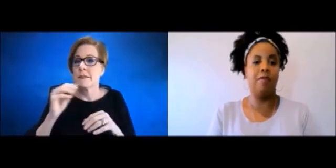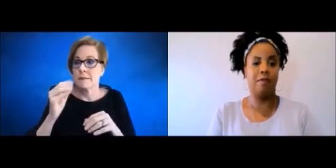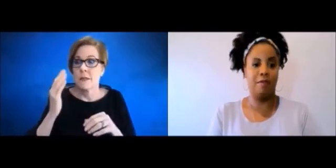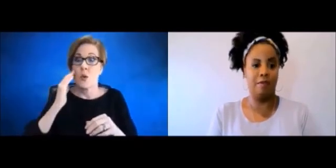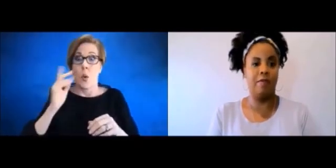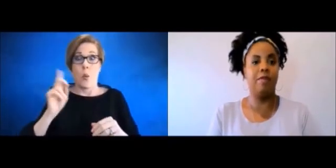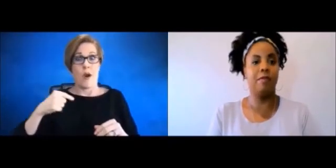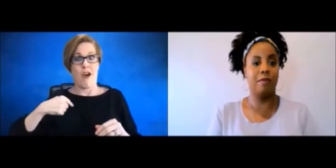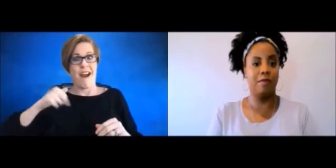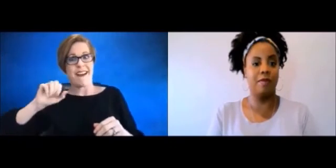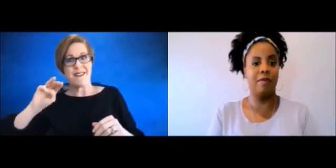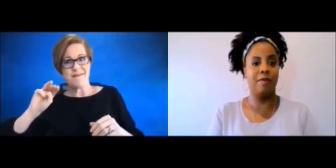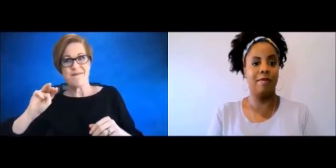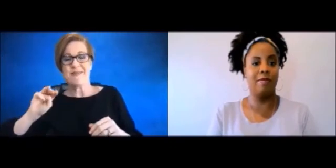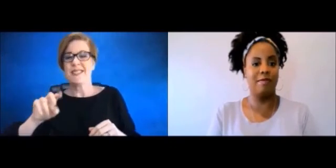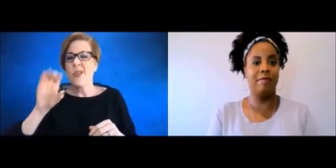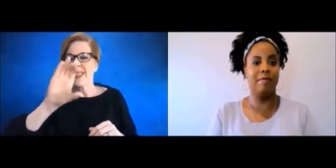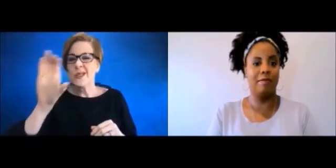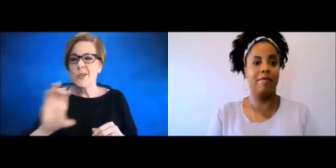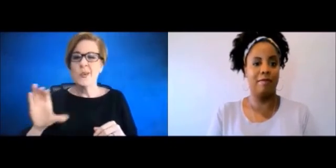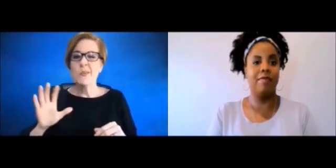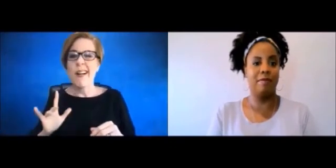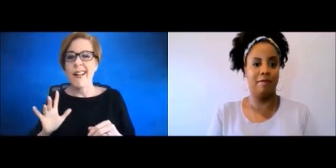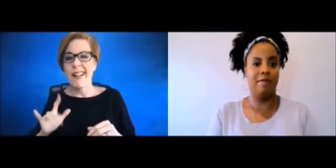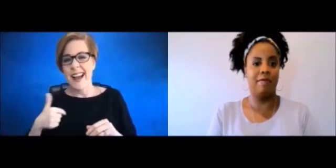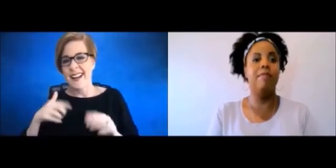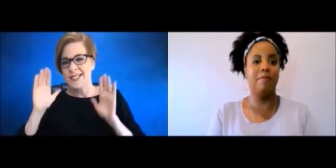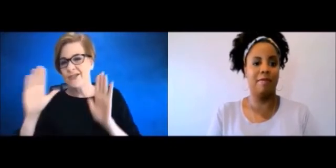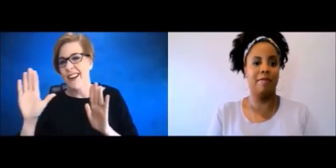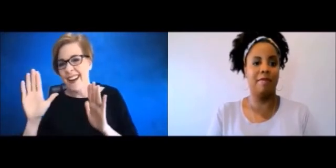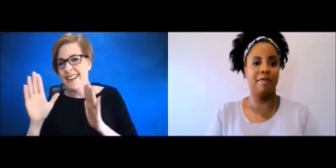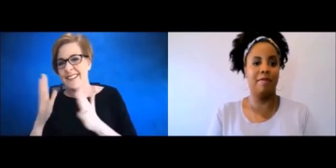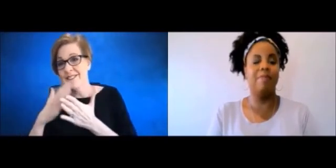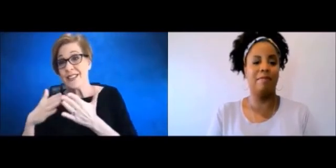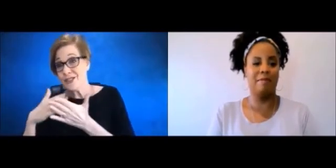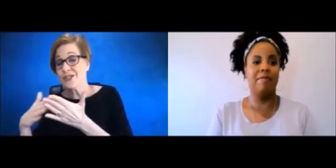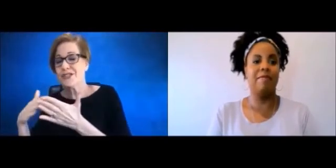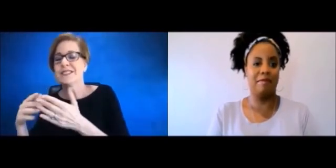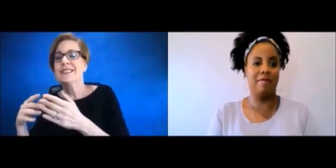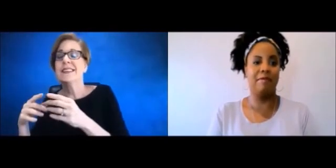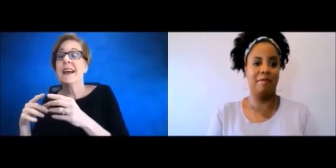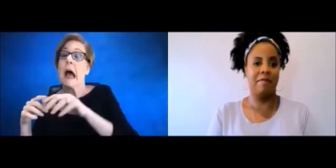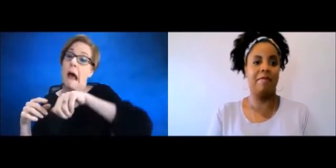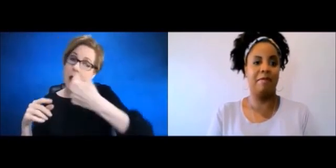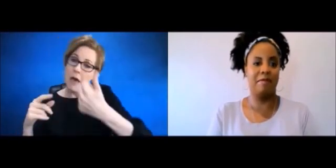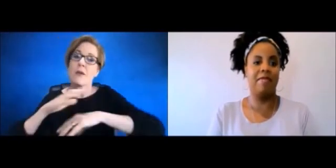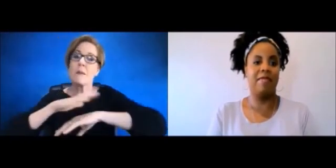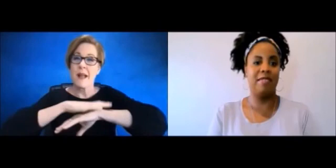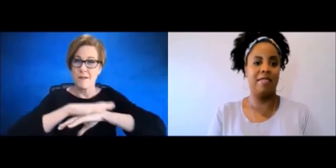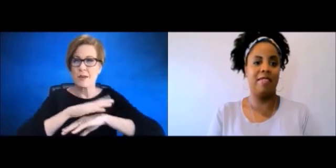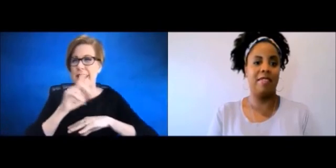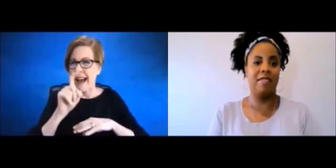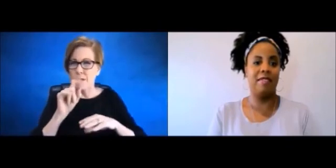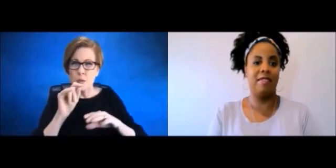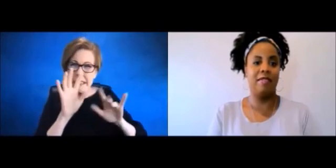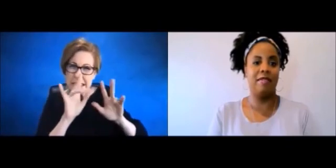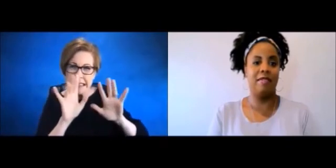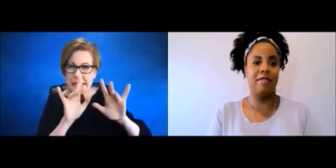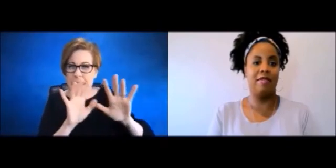interpreter. Zoom has great features and has those capabilities. With other platforms, you kind of have to delve in and